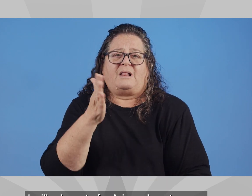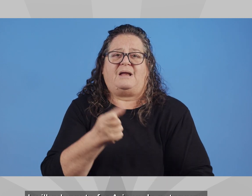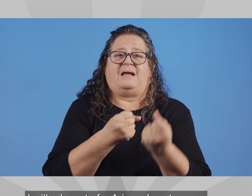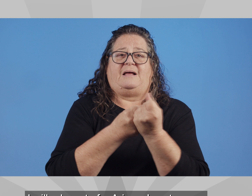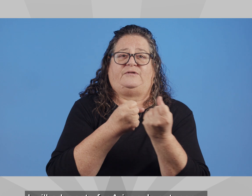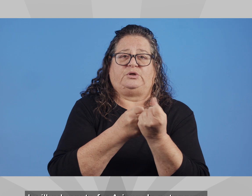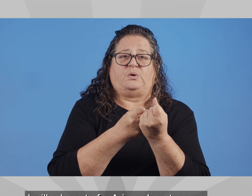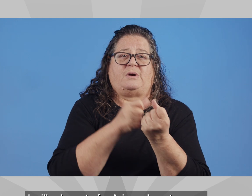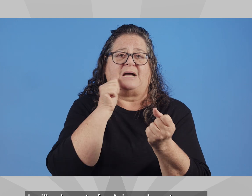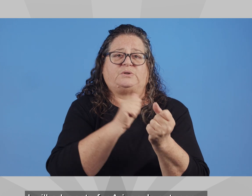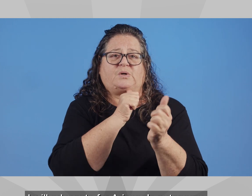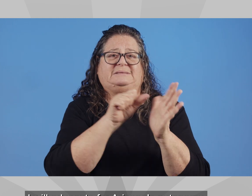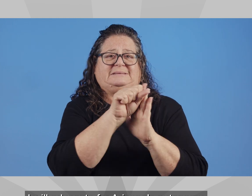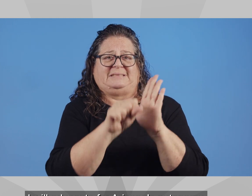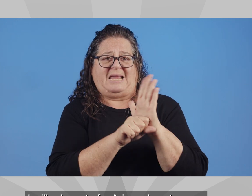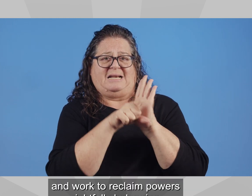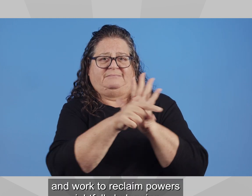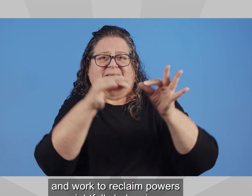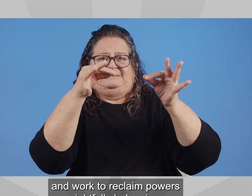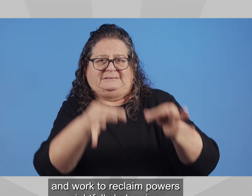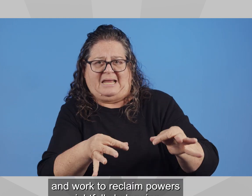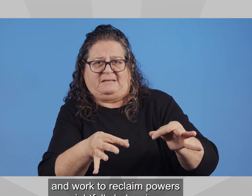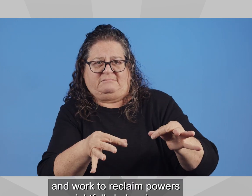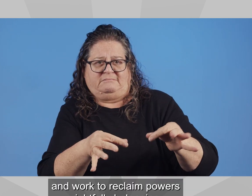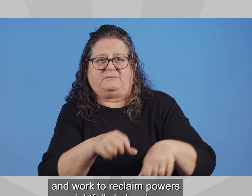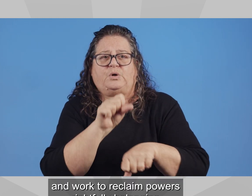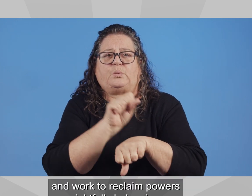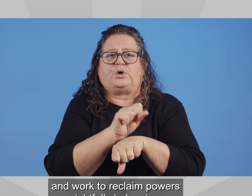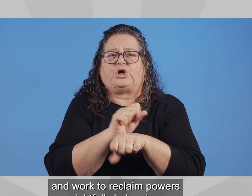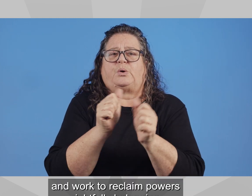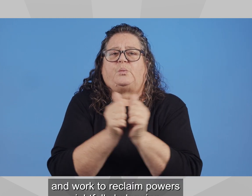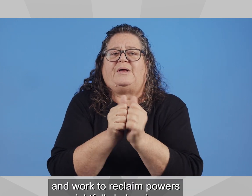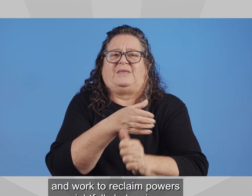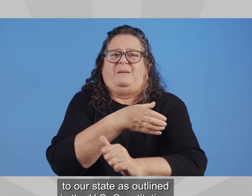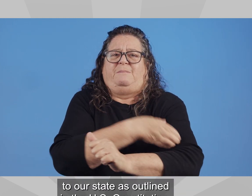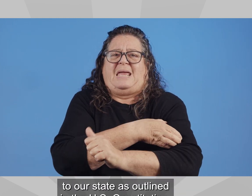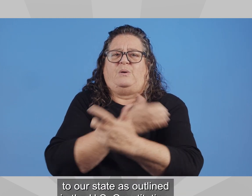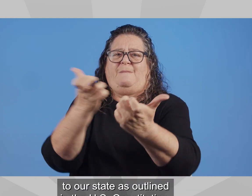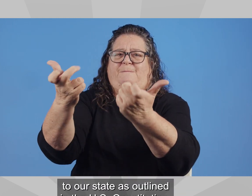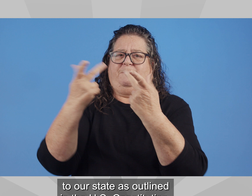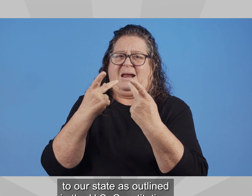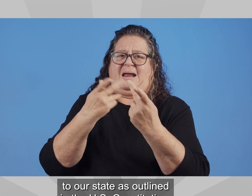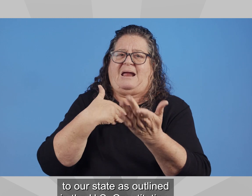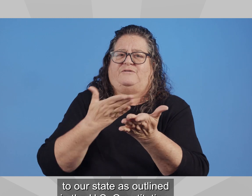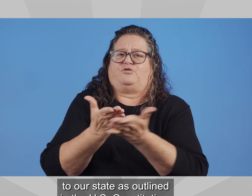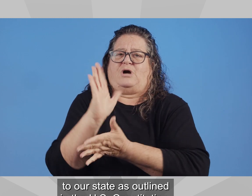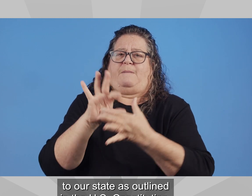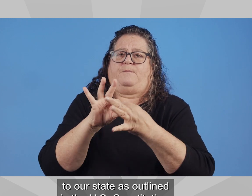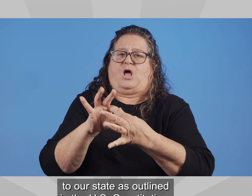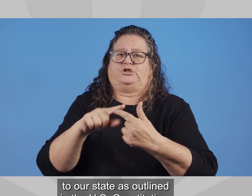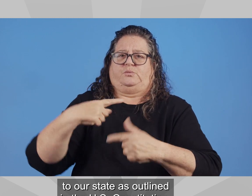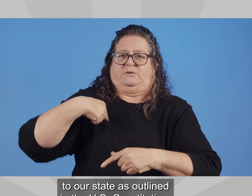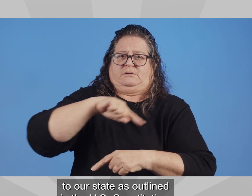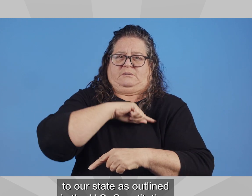I will advocate for Arizona's autonomy and work to reclaim powers rightfully belonging to our state as outlined in